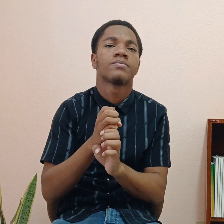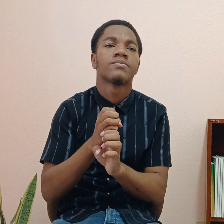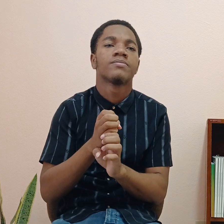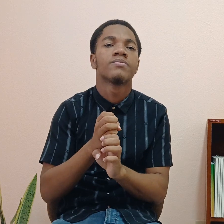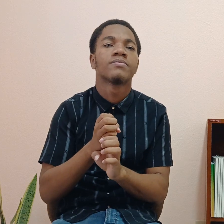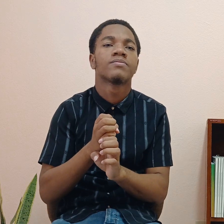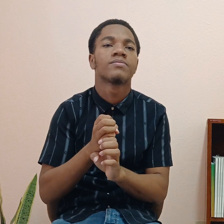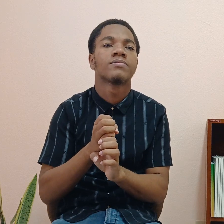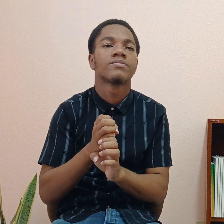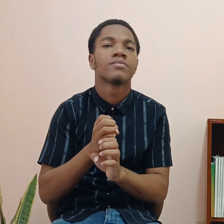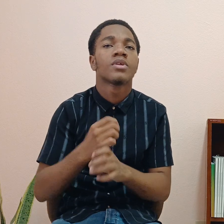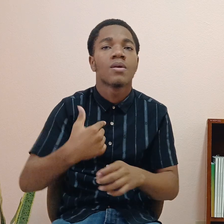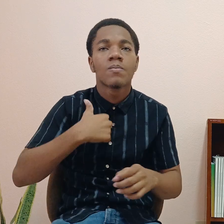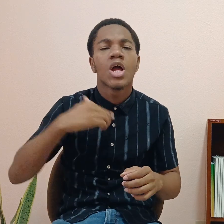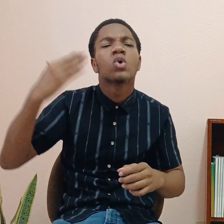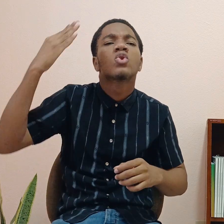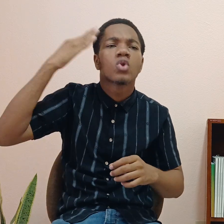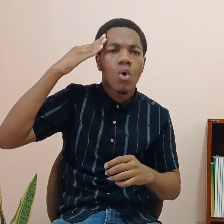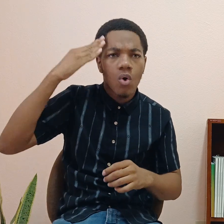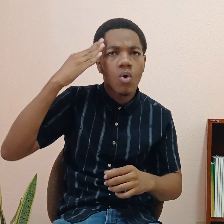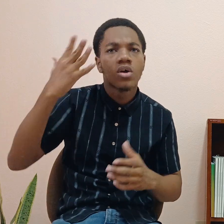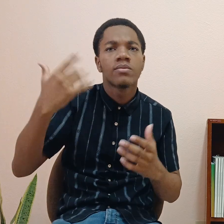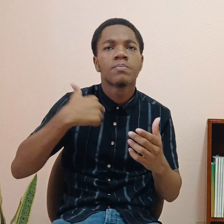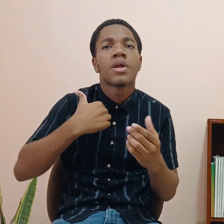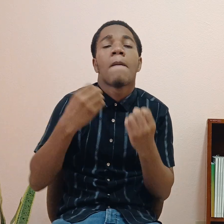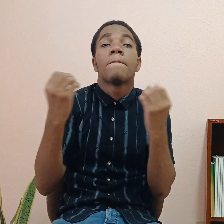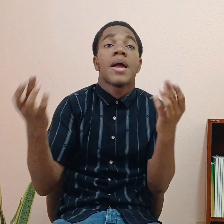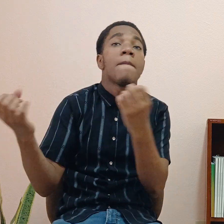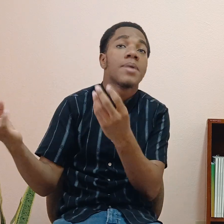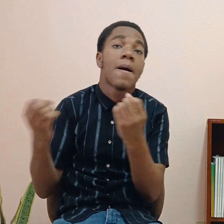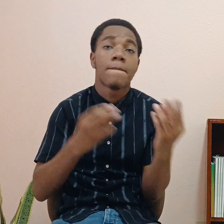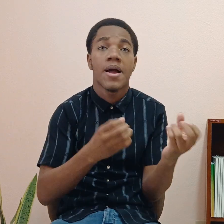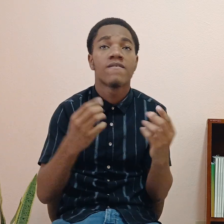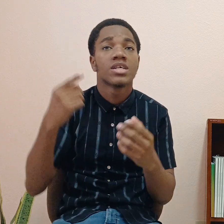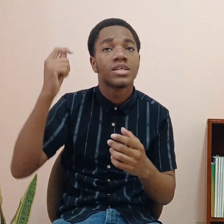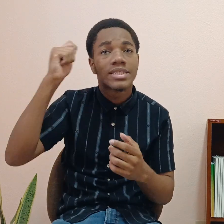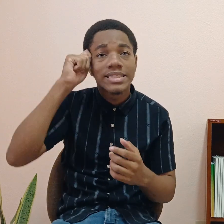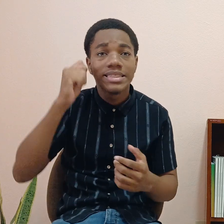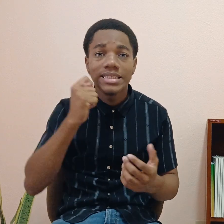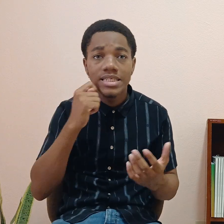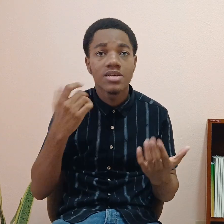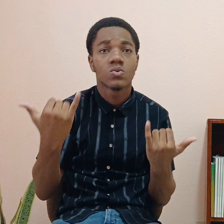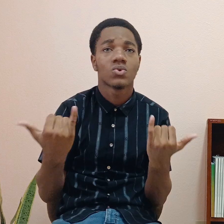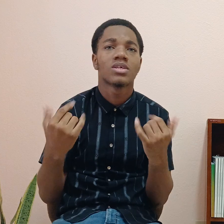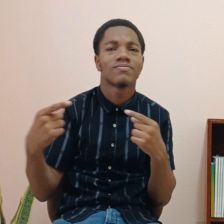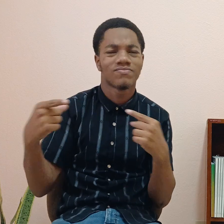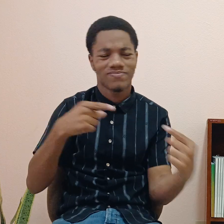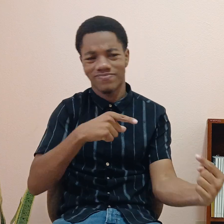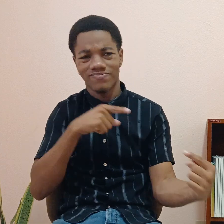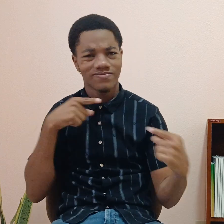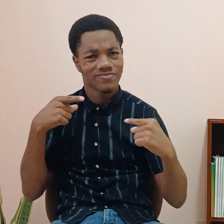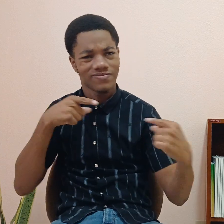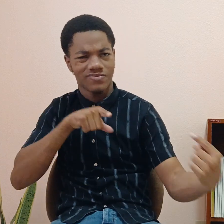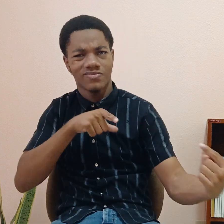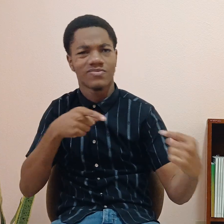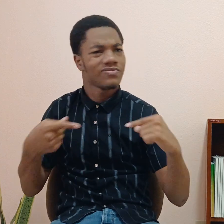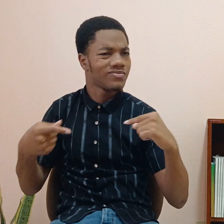I know that there are many other teenagers who are struggling right now, and so I do not take